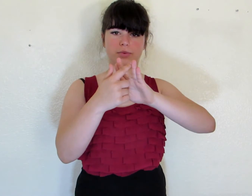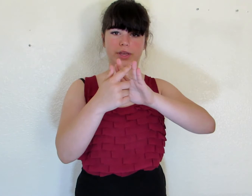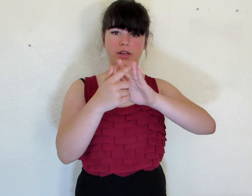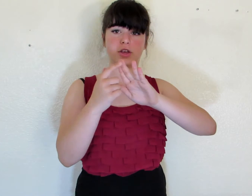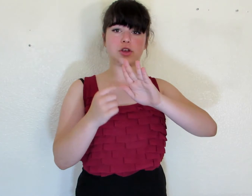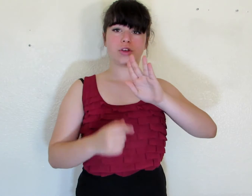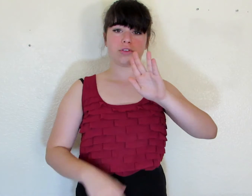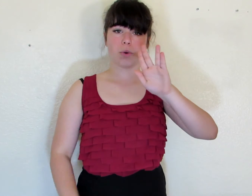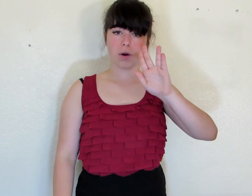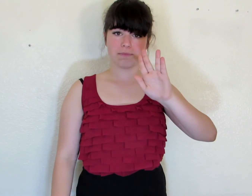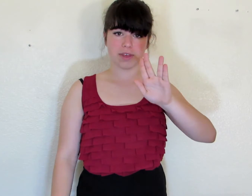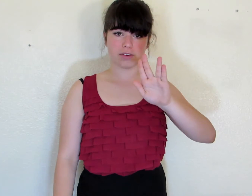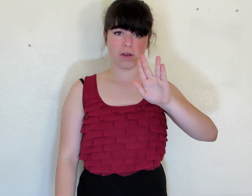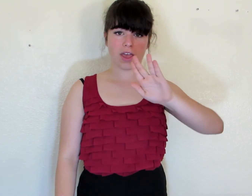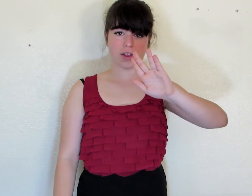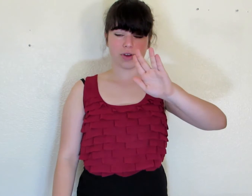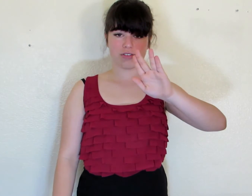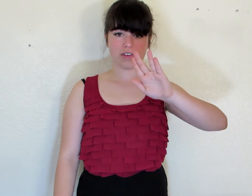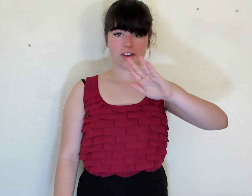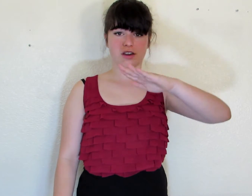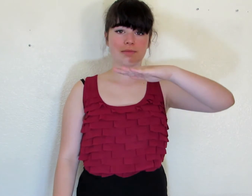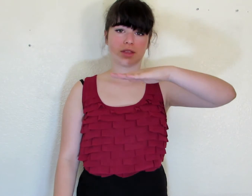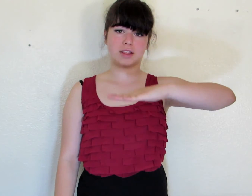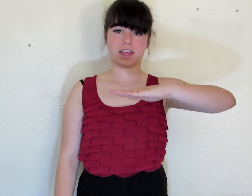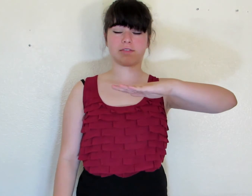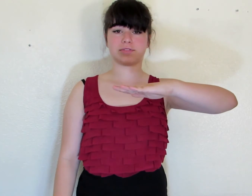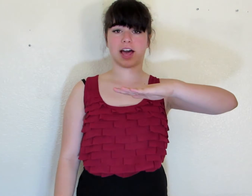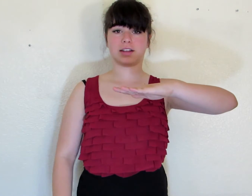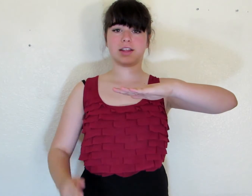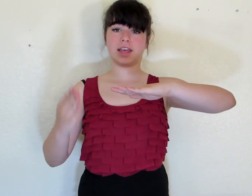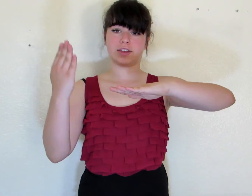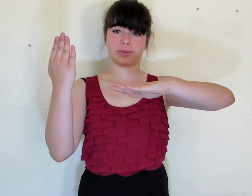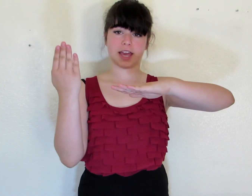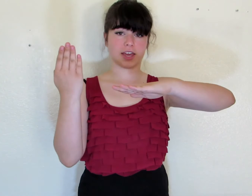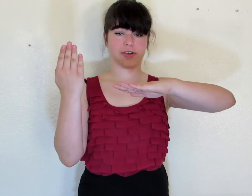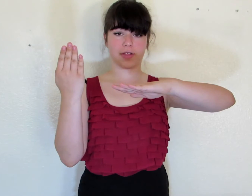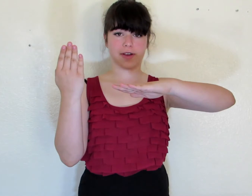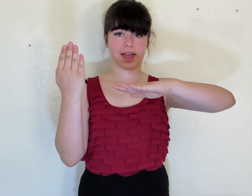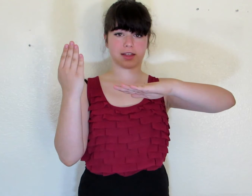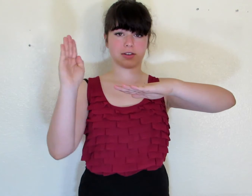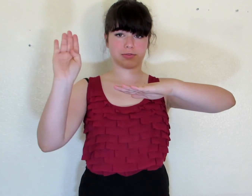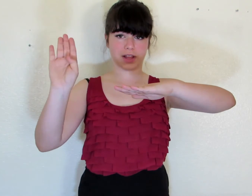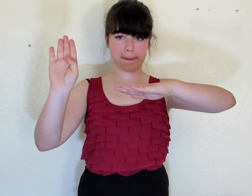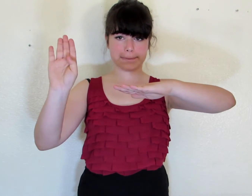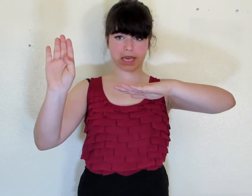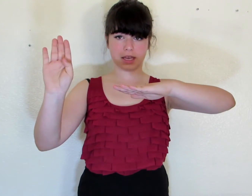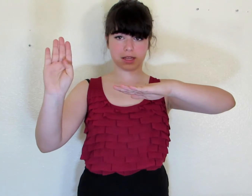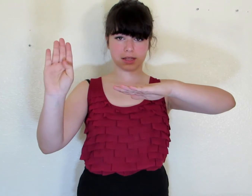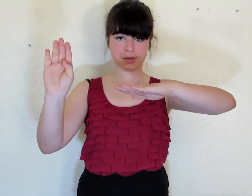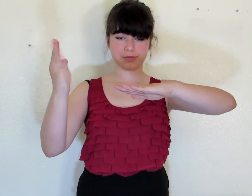between your middle and ring finger and lay that flat. You'll be taking your other hand, a flat B,